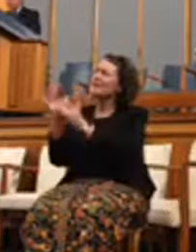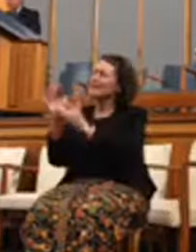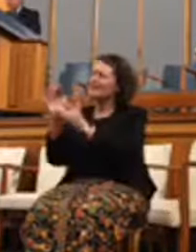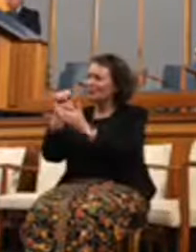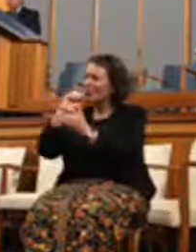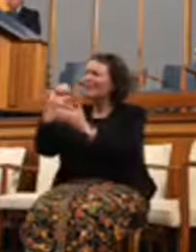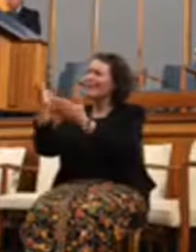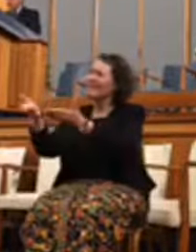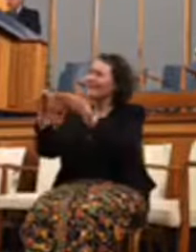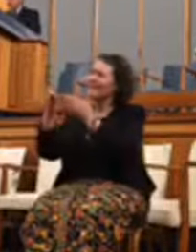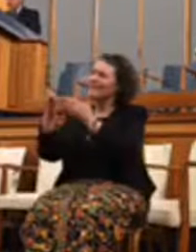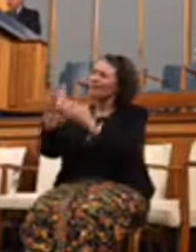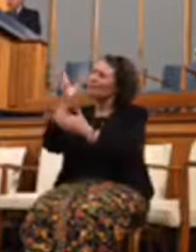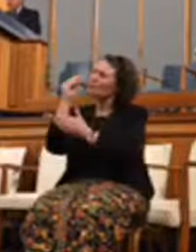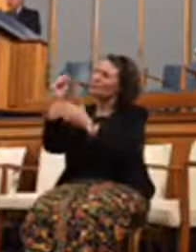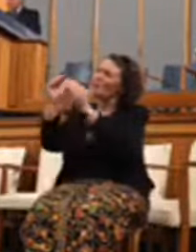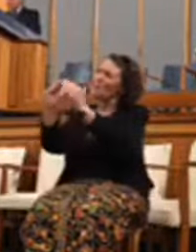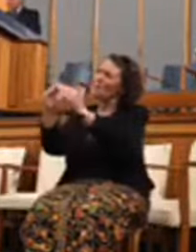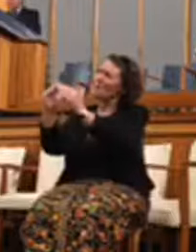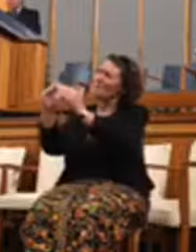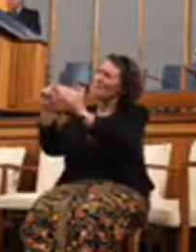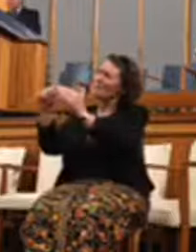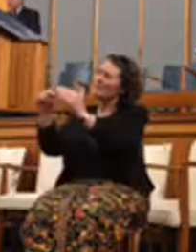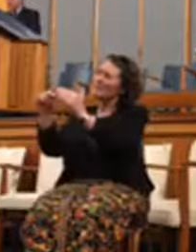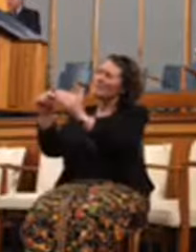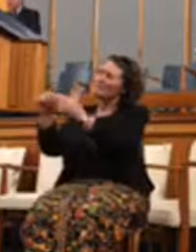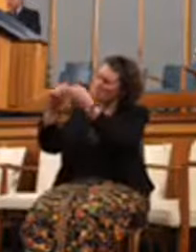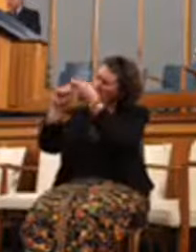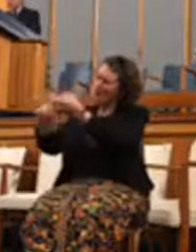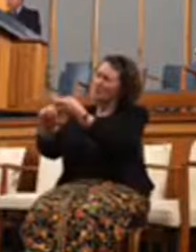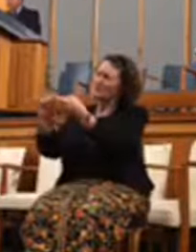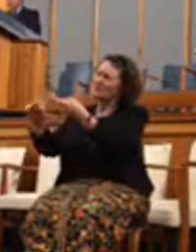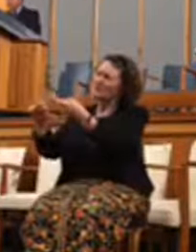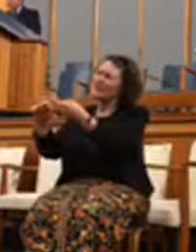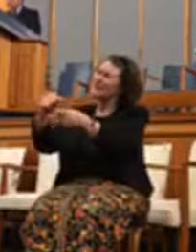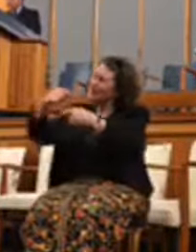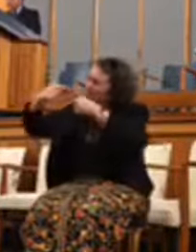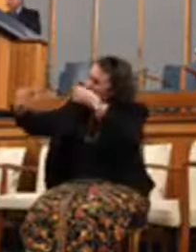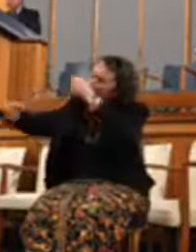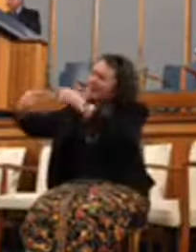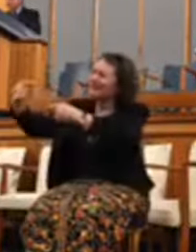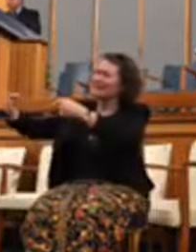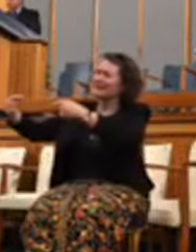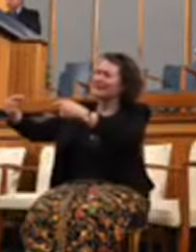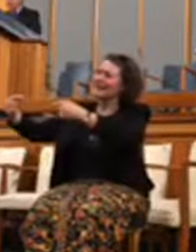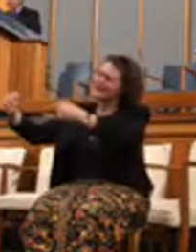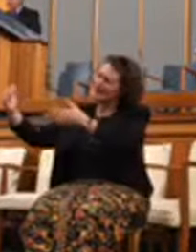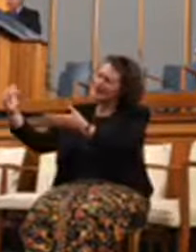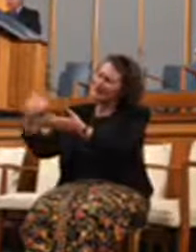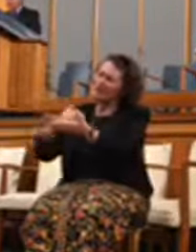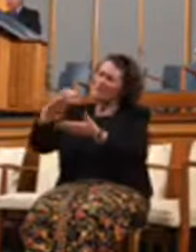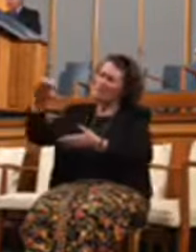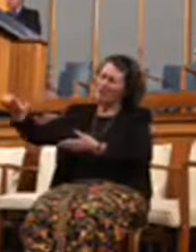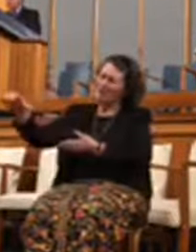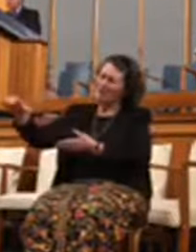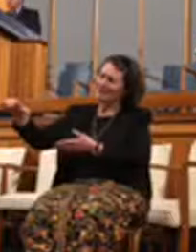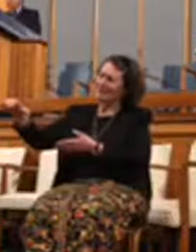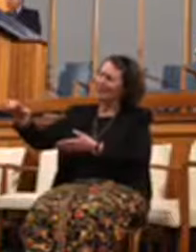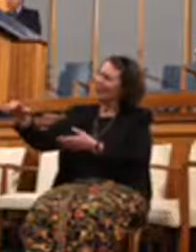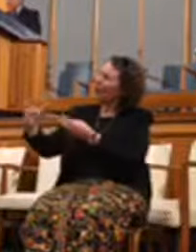never be removed over our heads, because this is an eternal refuge given to us by the God who cannot